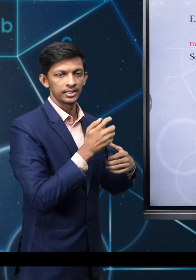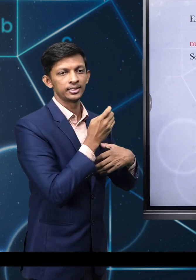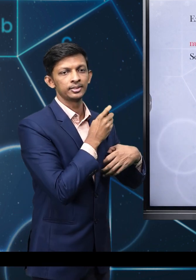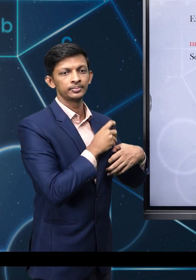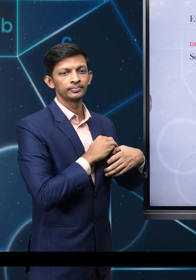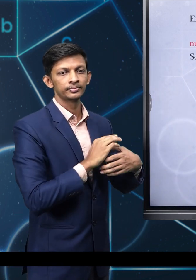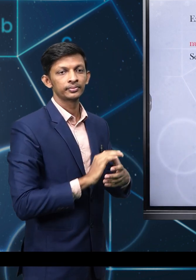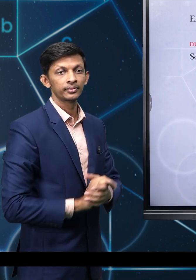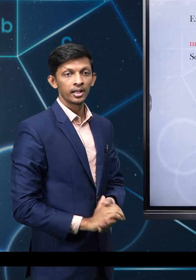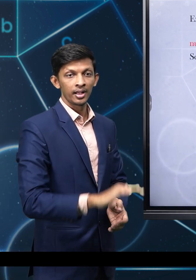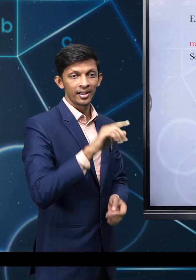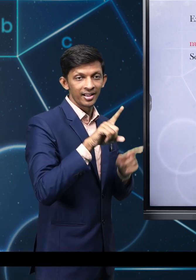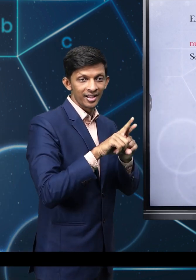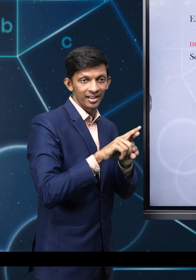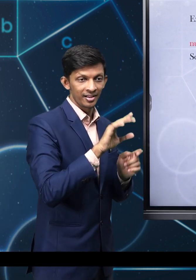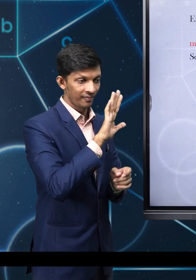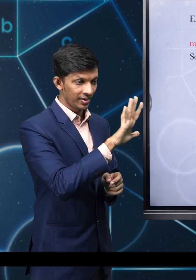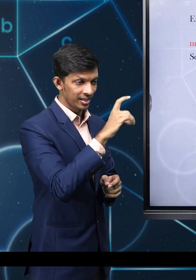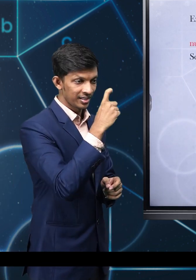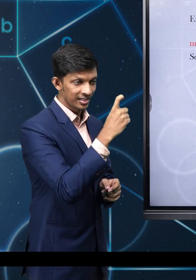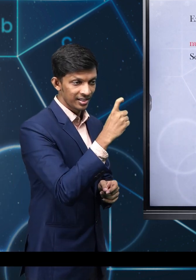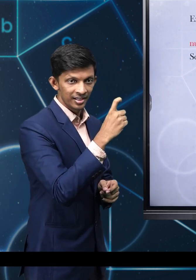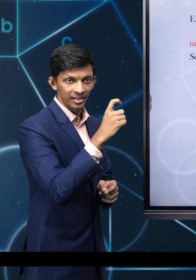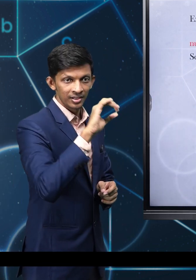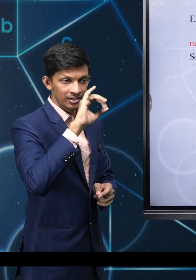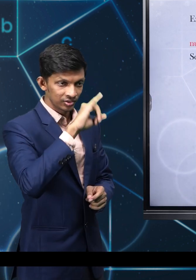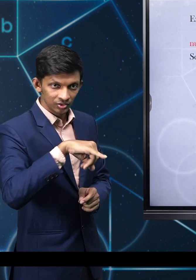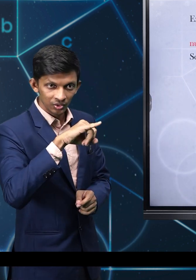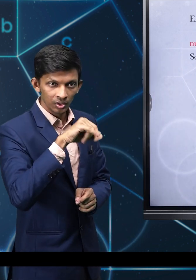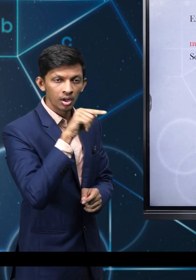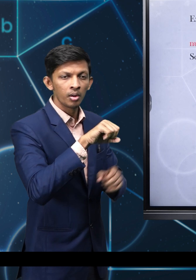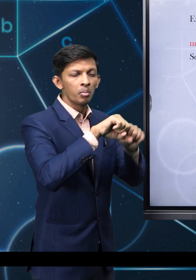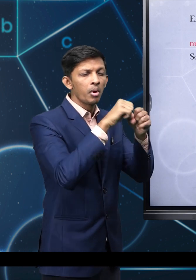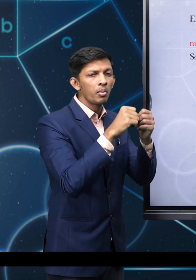For 576, it is 24 square.